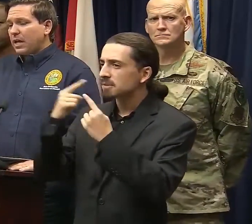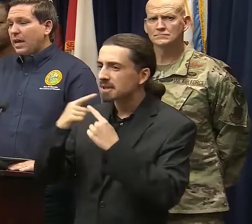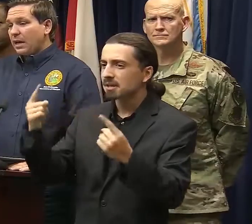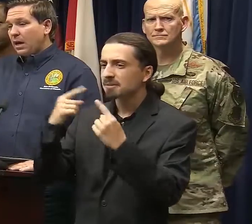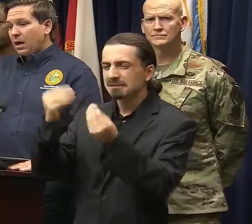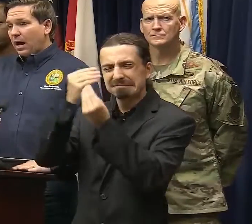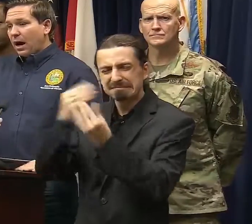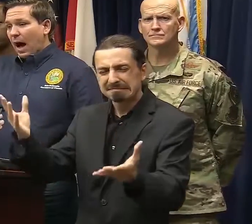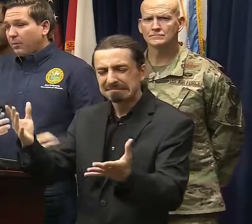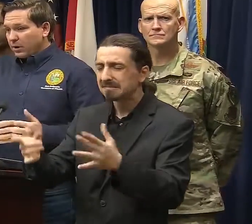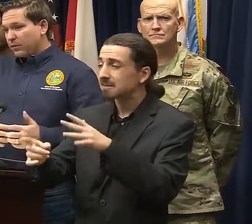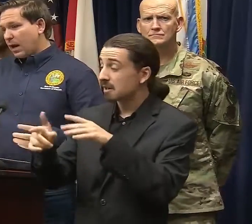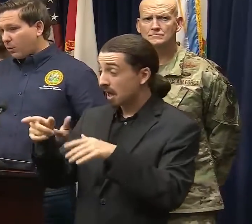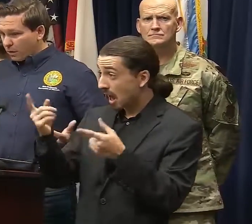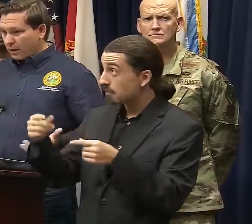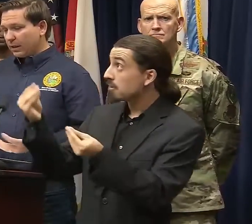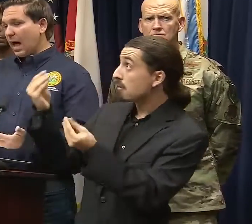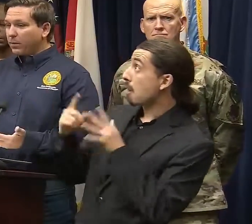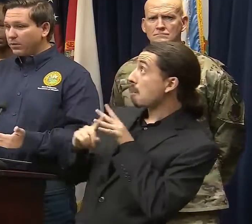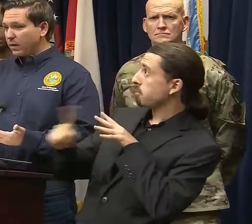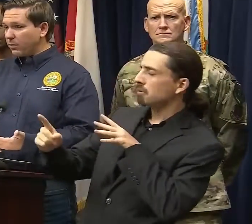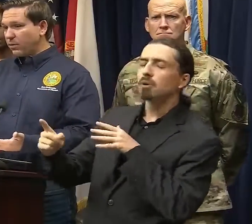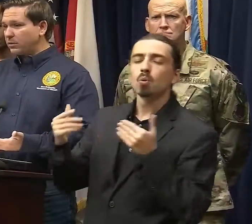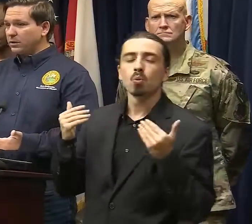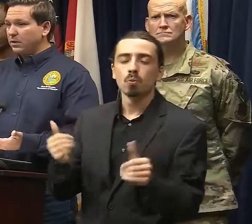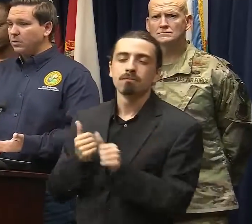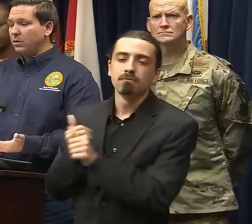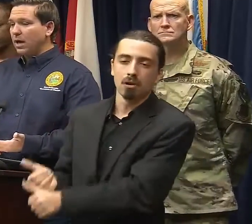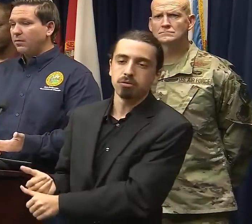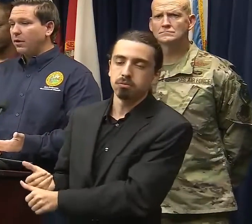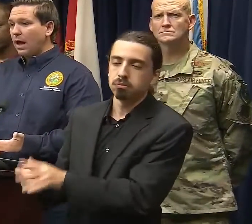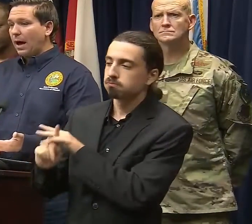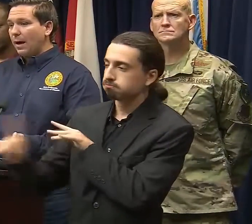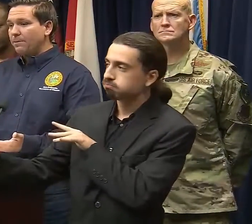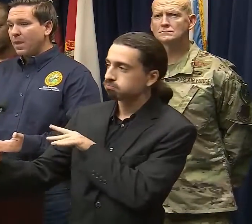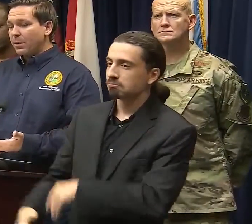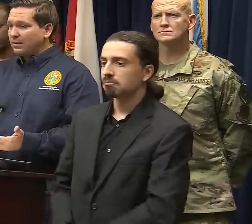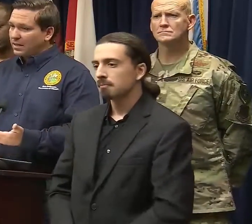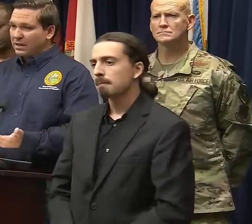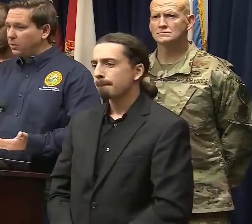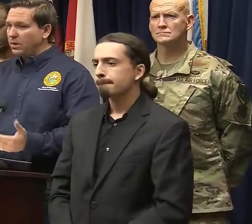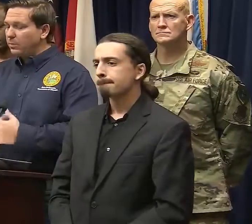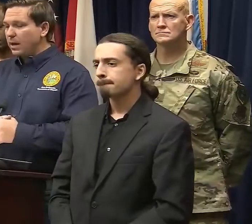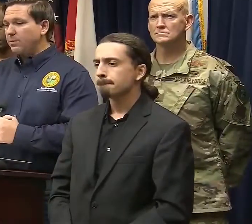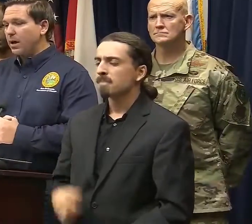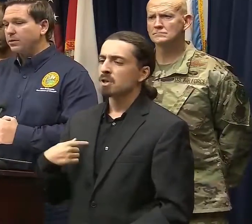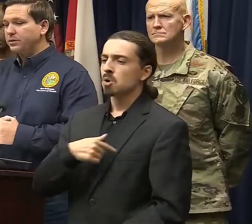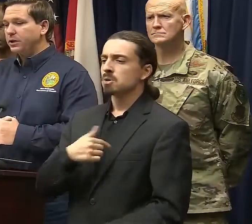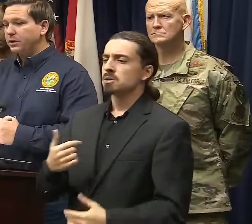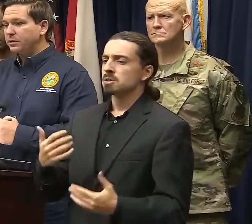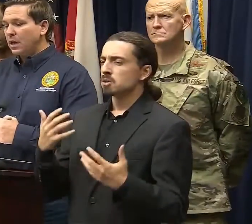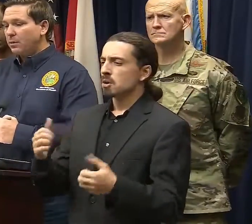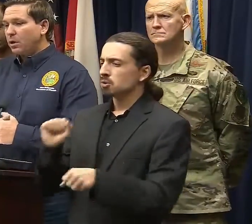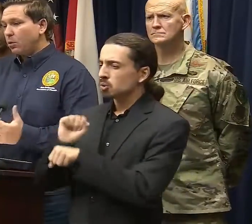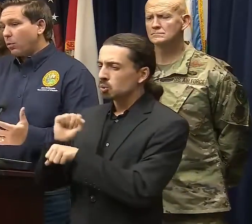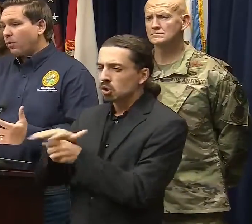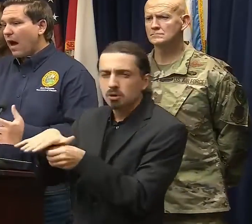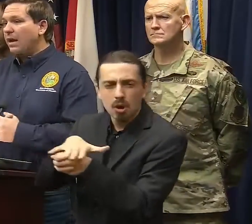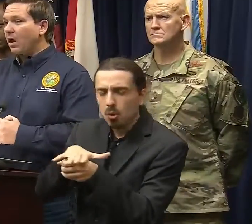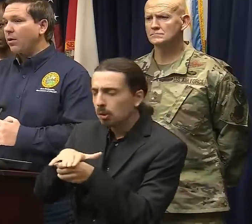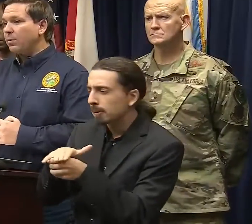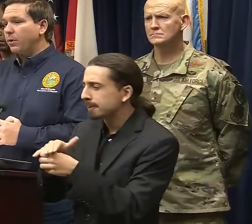at the state, I believe in kind of working collaboratively with folks at the local level because I think you end up making better decisions. But